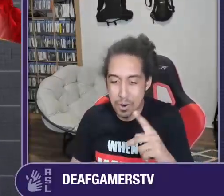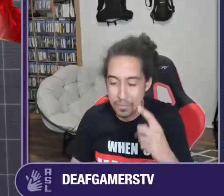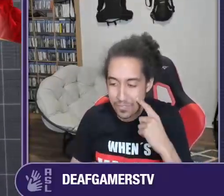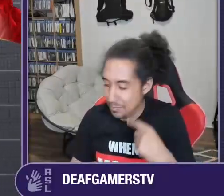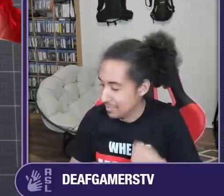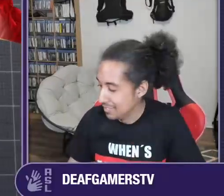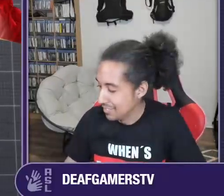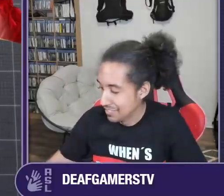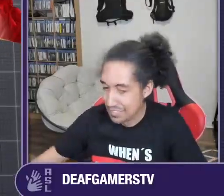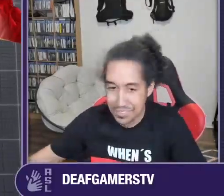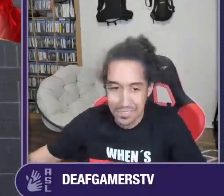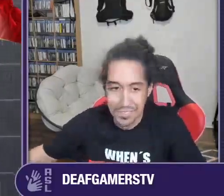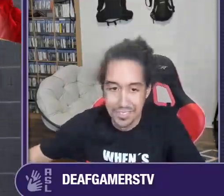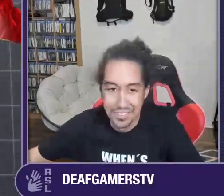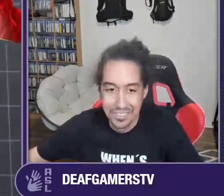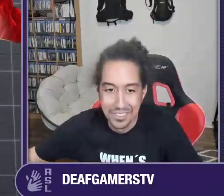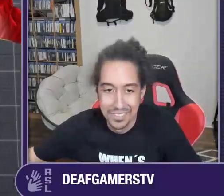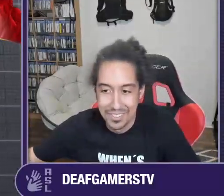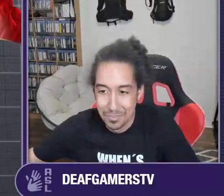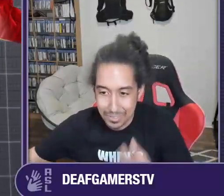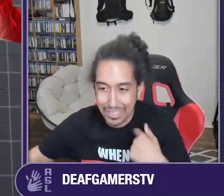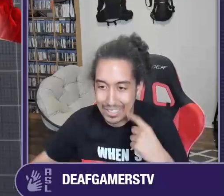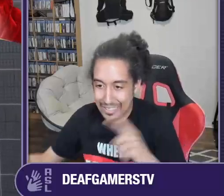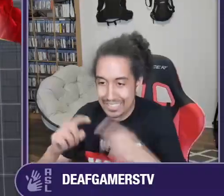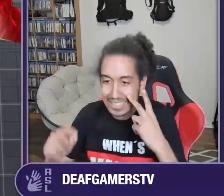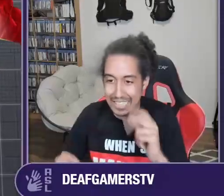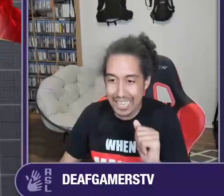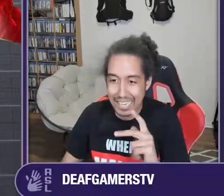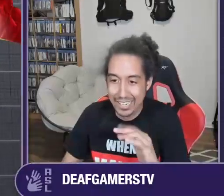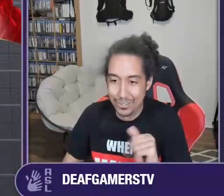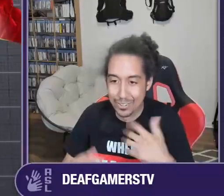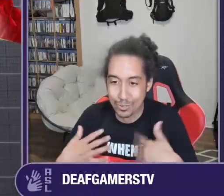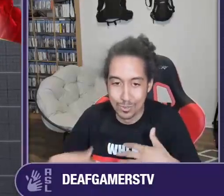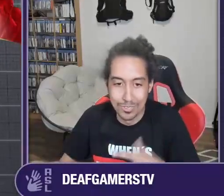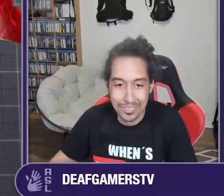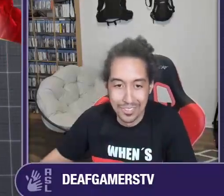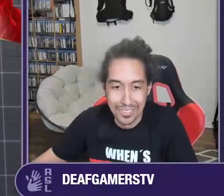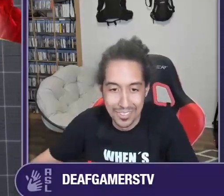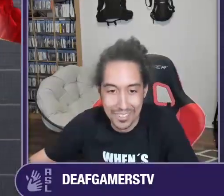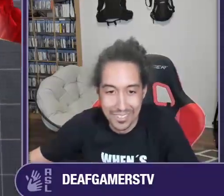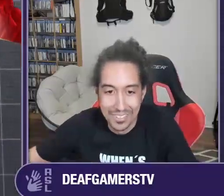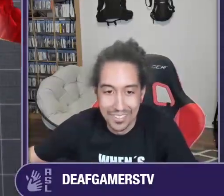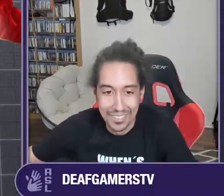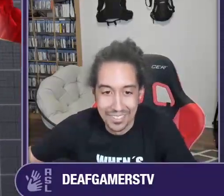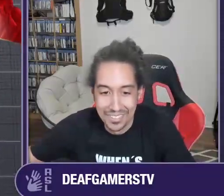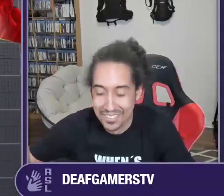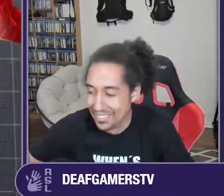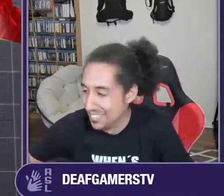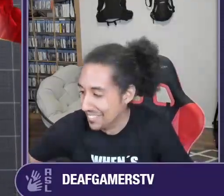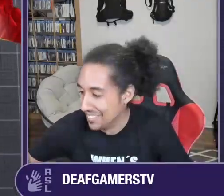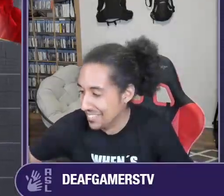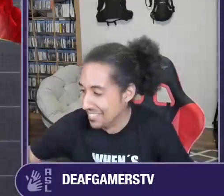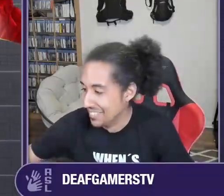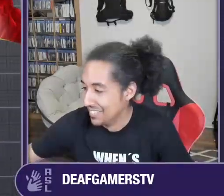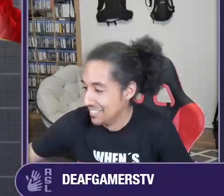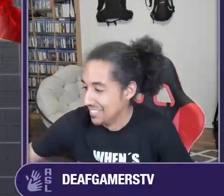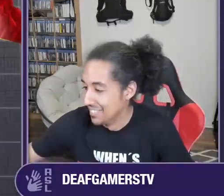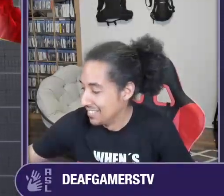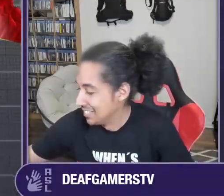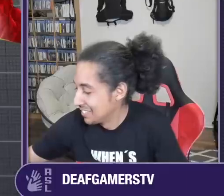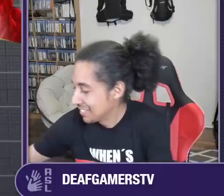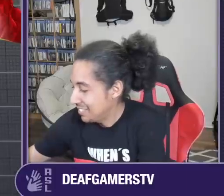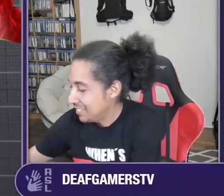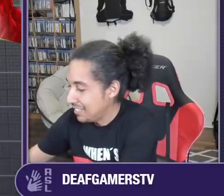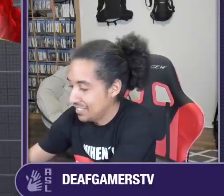just poking, even using like neutral jumps to still check and make sure that Jazdero isn't overstepping the boundaries here and over